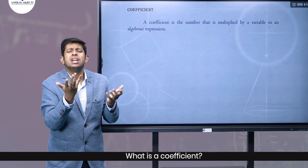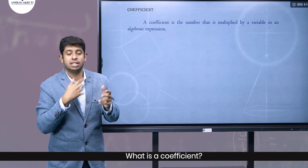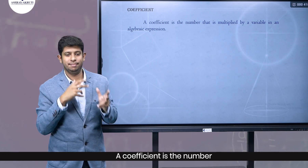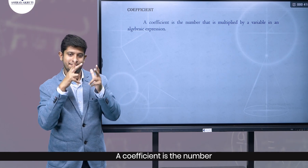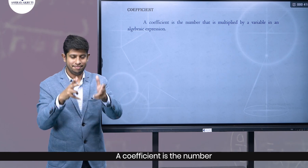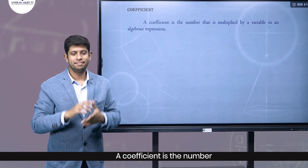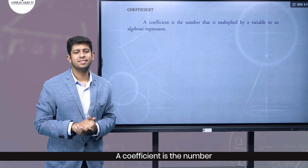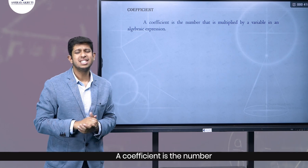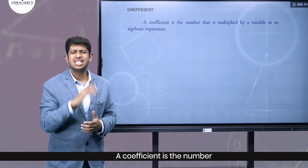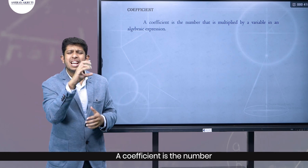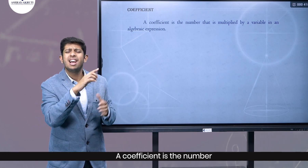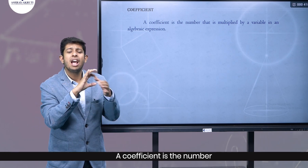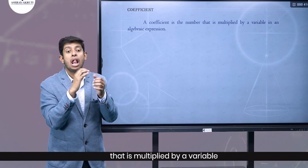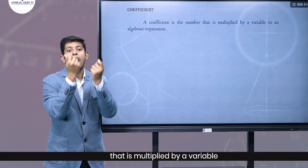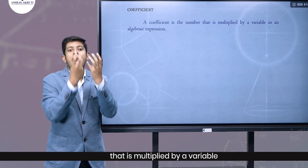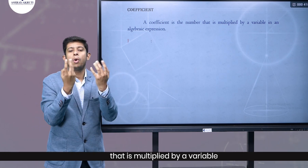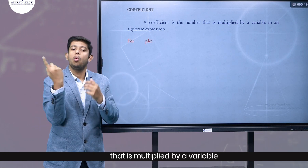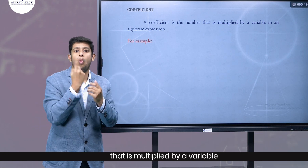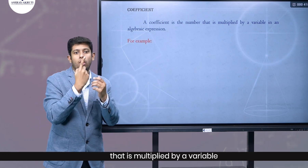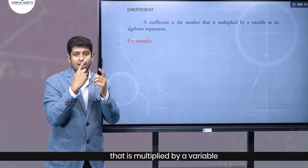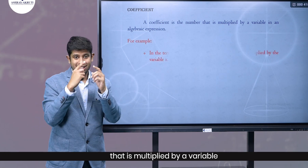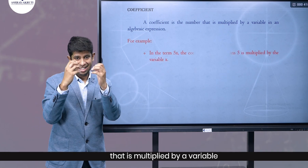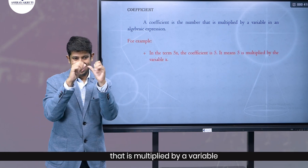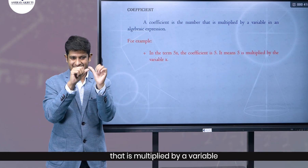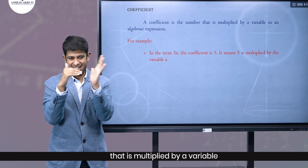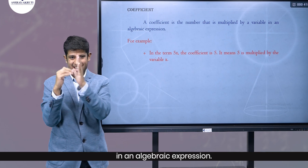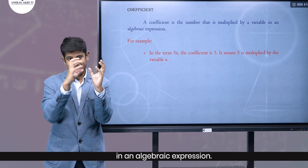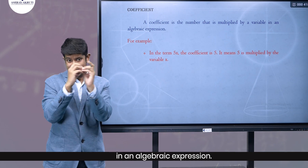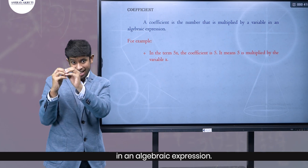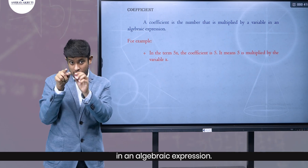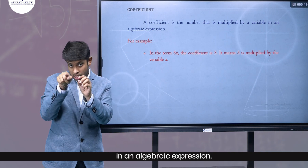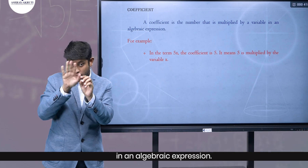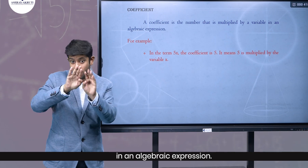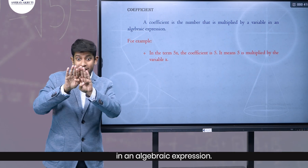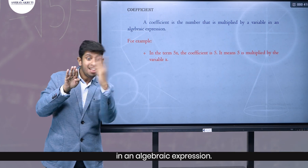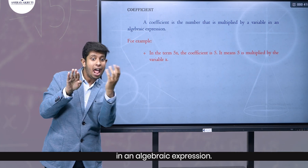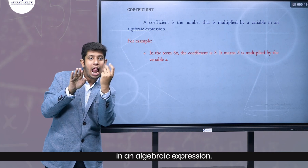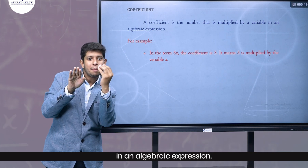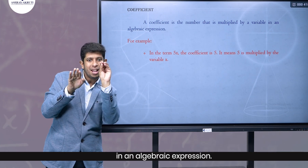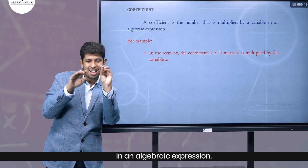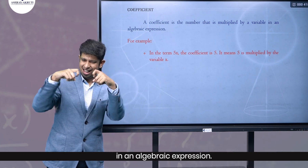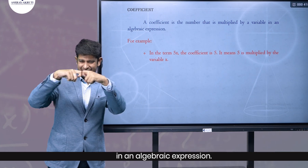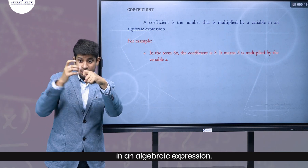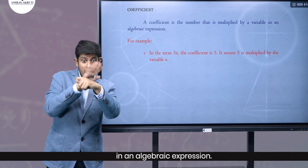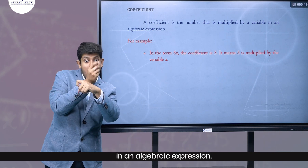A coefficient is the number that is multiplied by a variable in an algebraic expression.